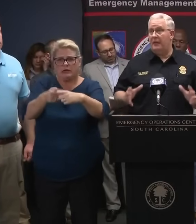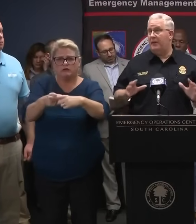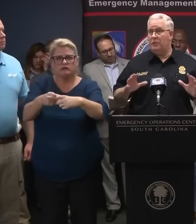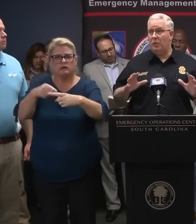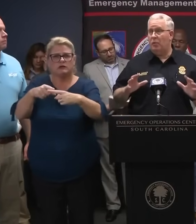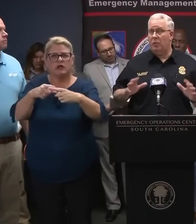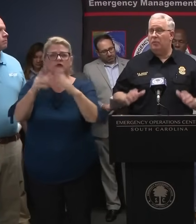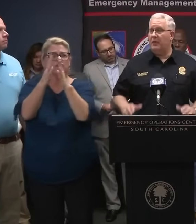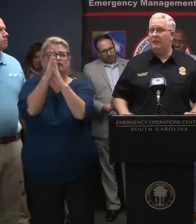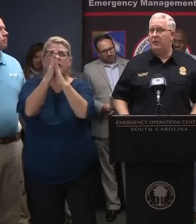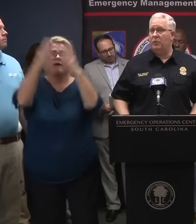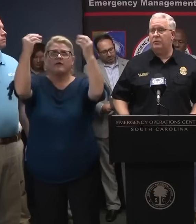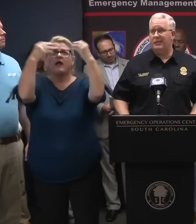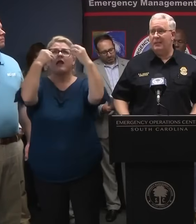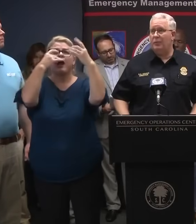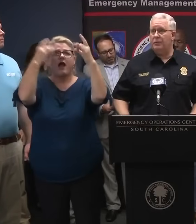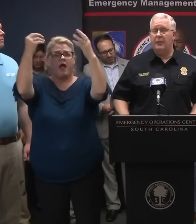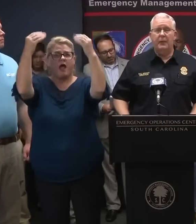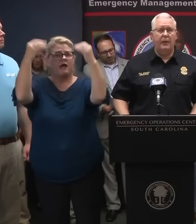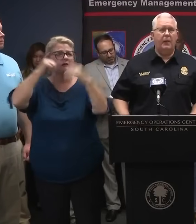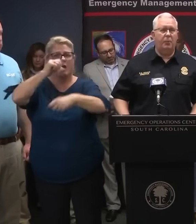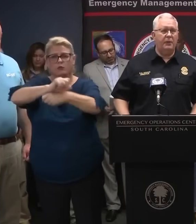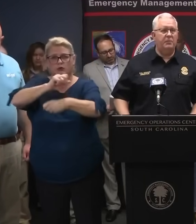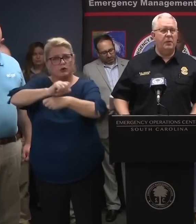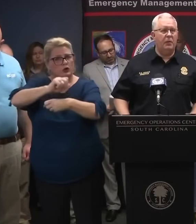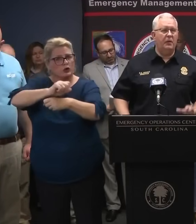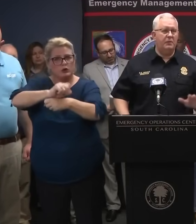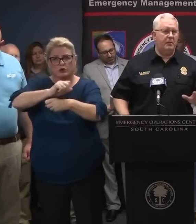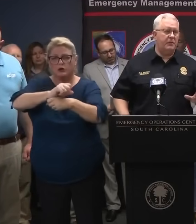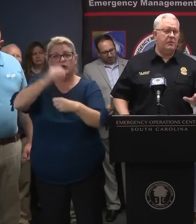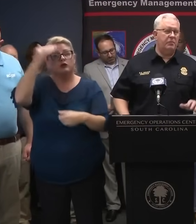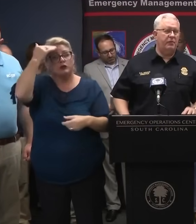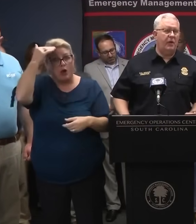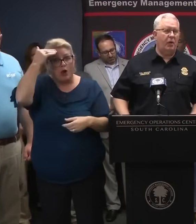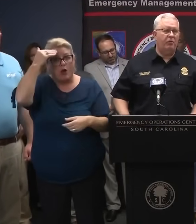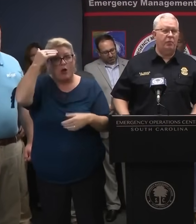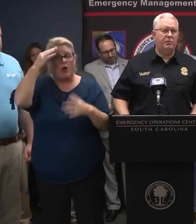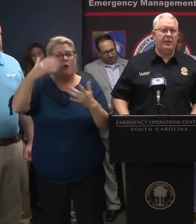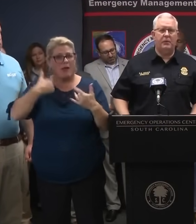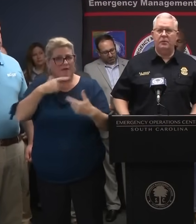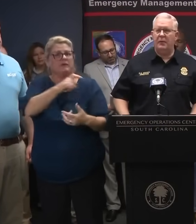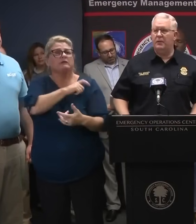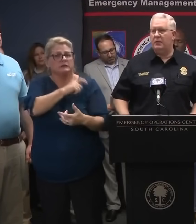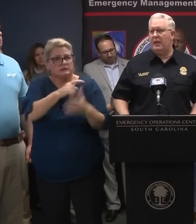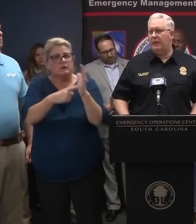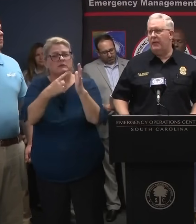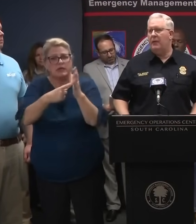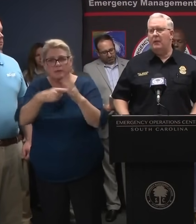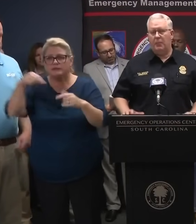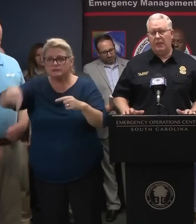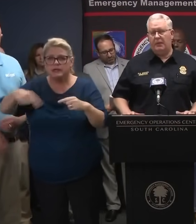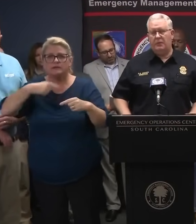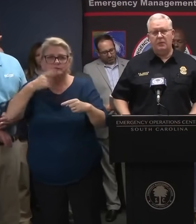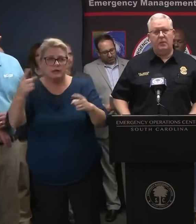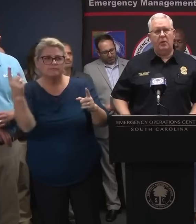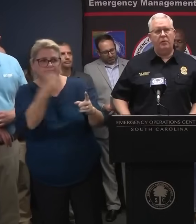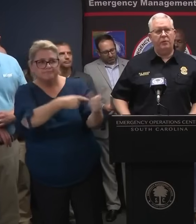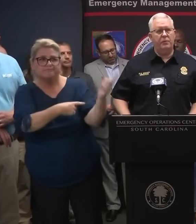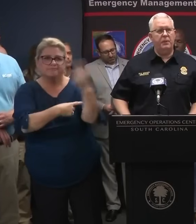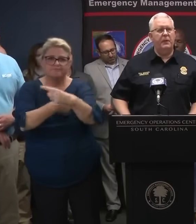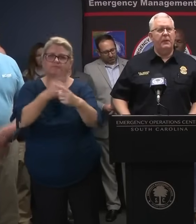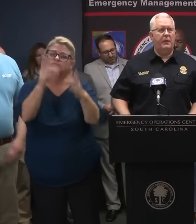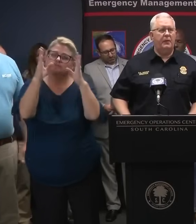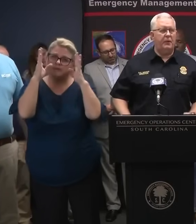under traffic control or normal traffic control signals. Please be aware, in some instances, we've got law enforcement out there directing traffic. Pay attention to the